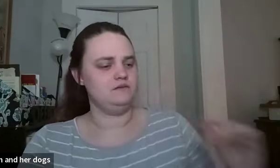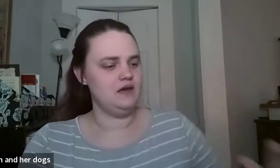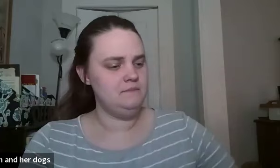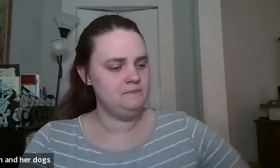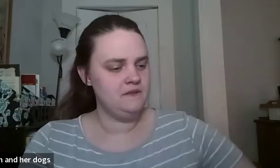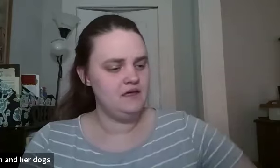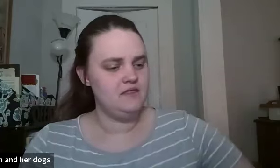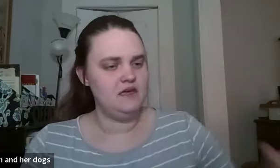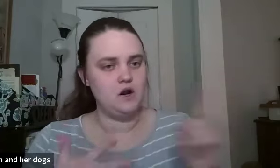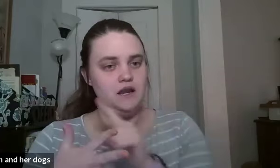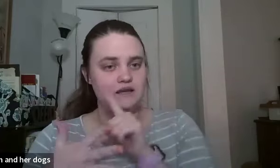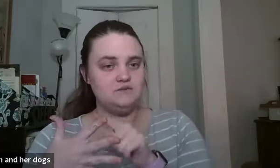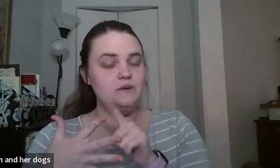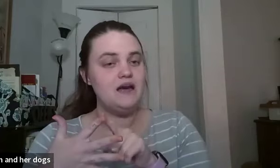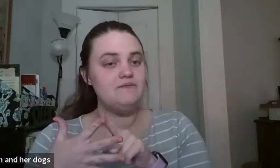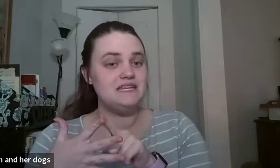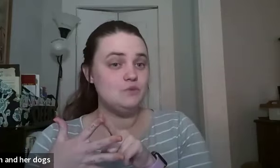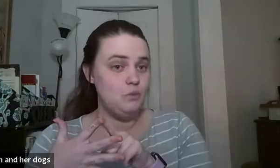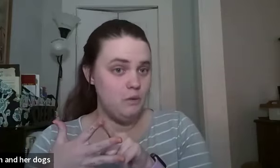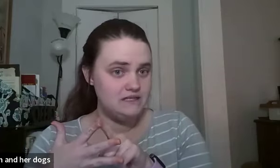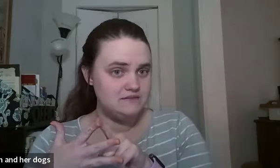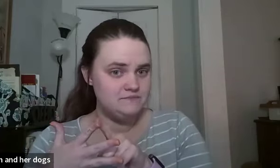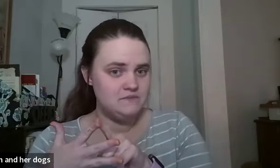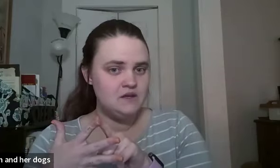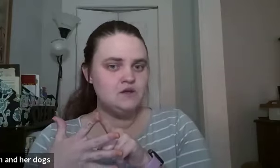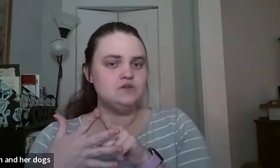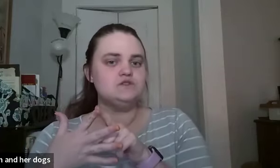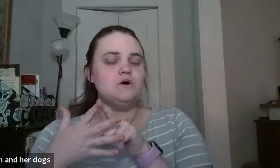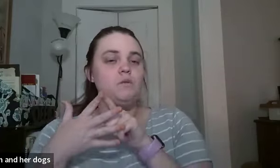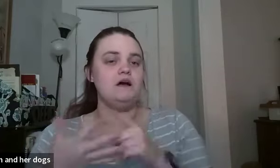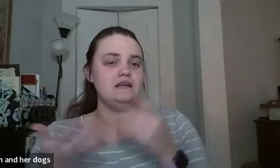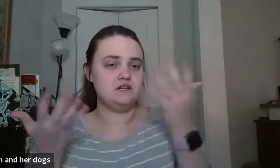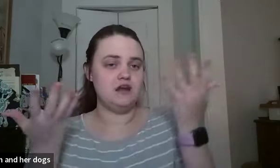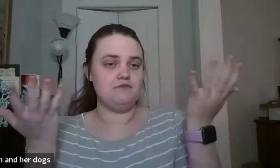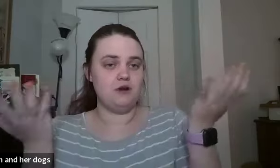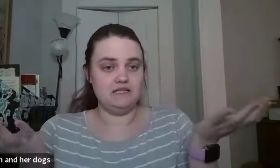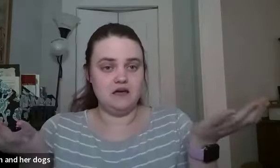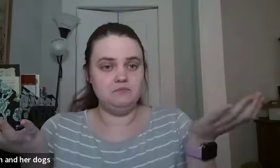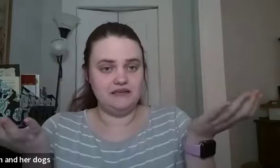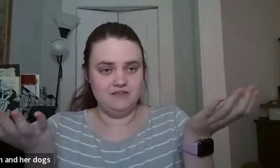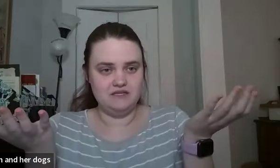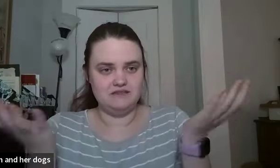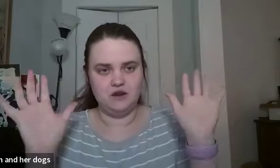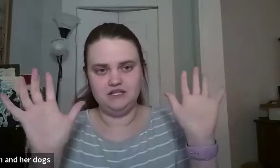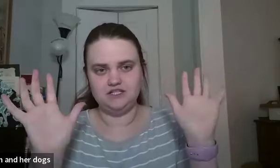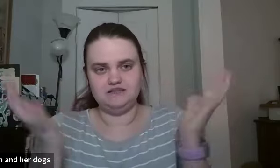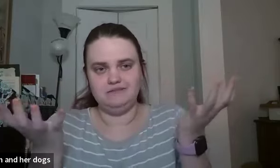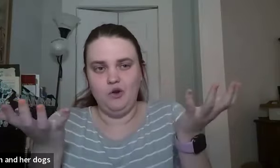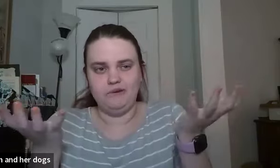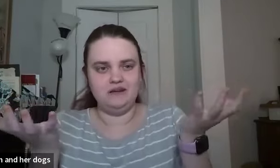Okay. Then our next one we have is what. So what is going to have our hands up like this? They're kind of just opening up